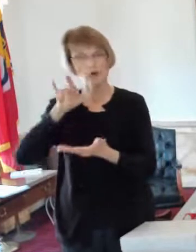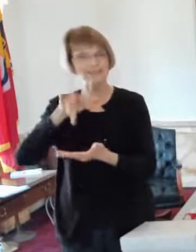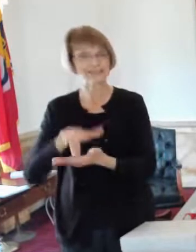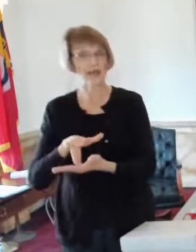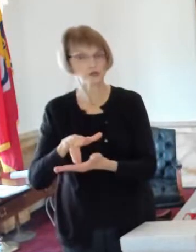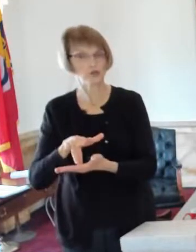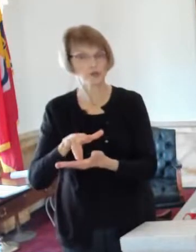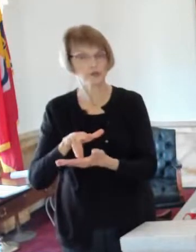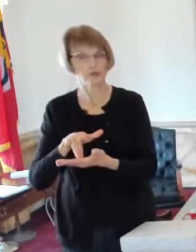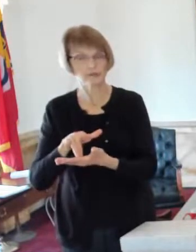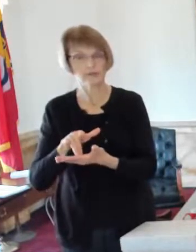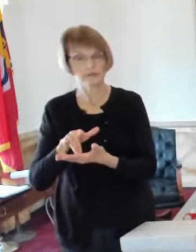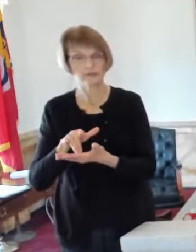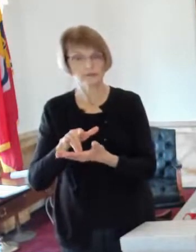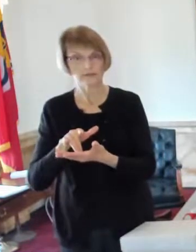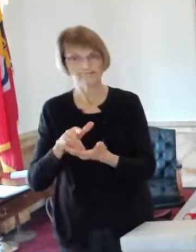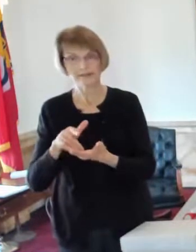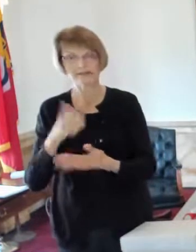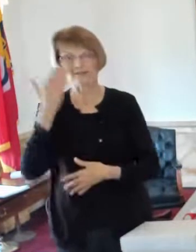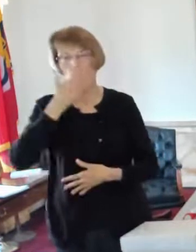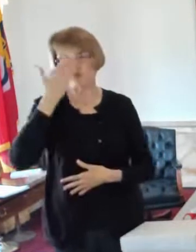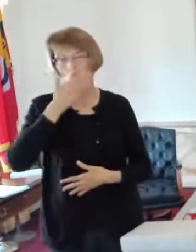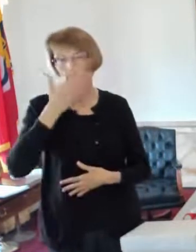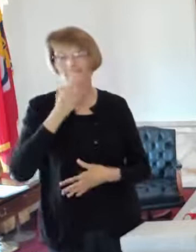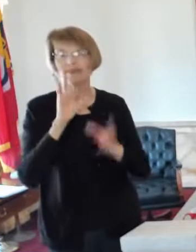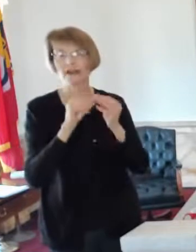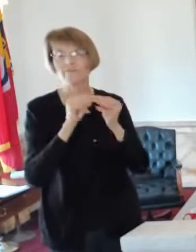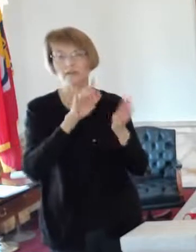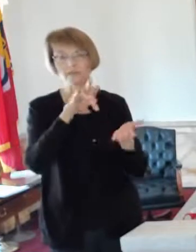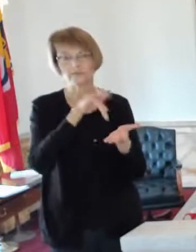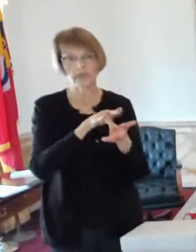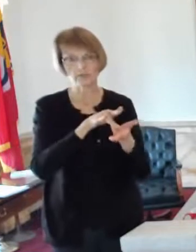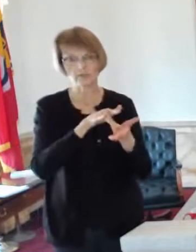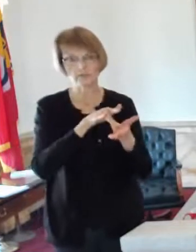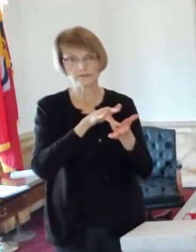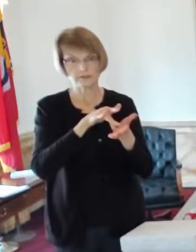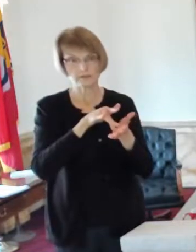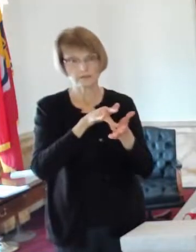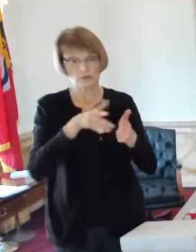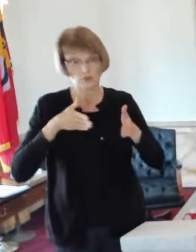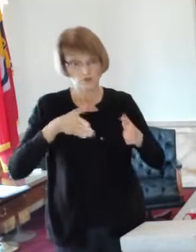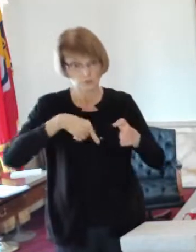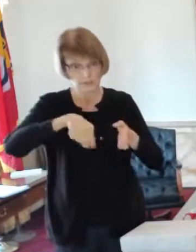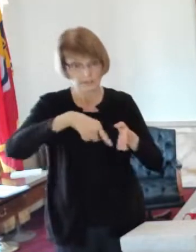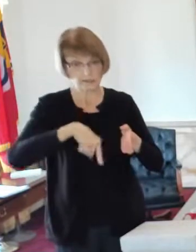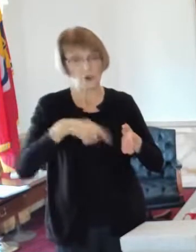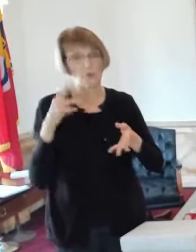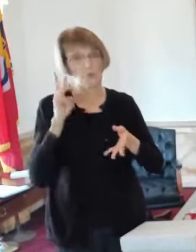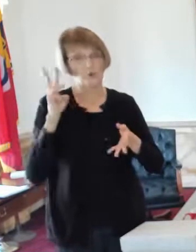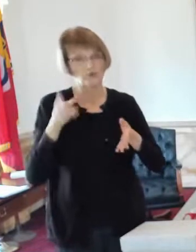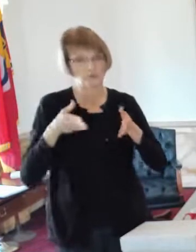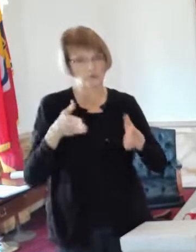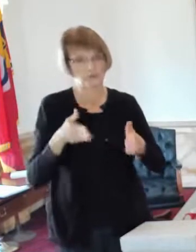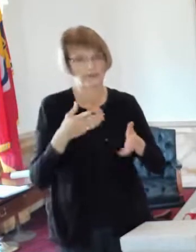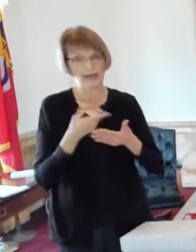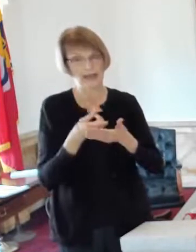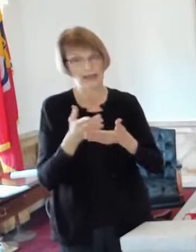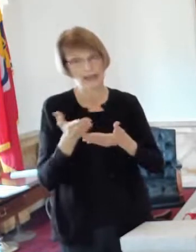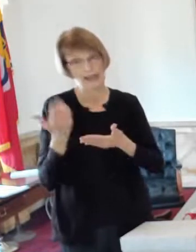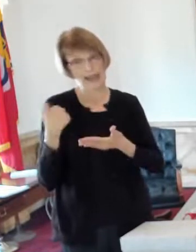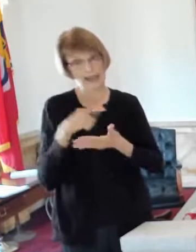you enter from the front of the convention center right there on Washington. And last weekend that was a little confusing, but